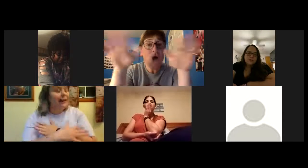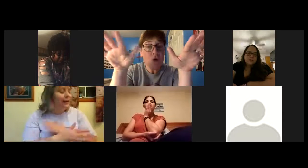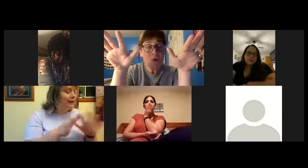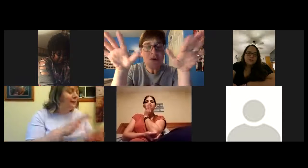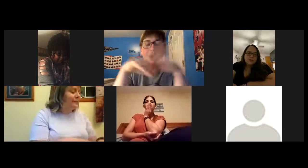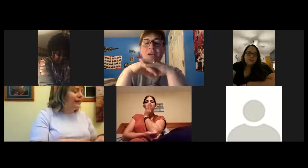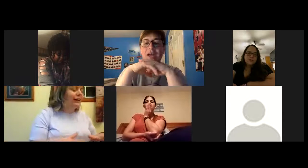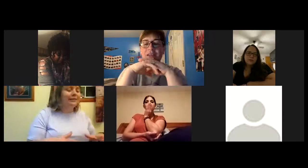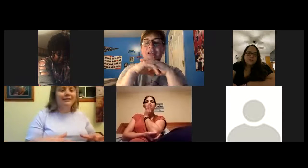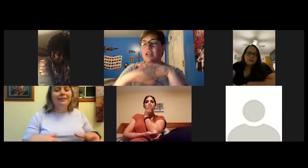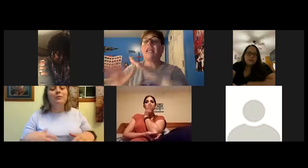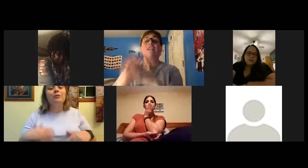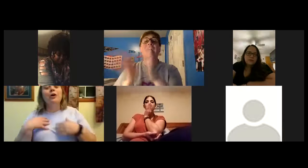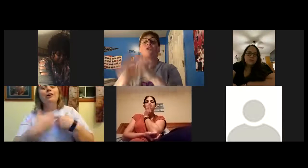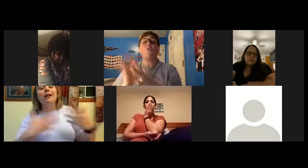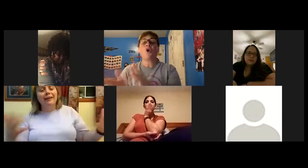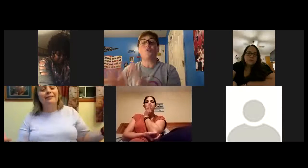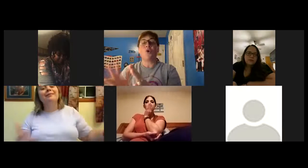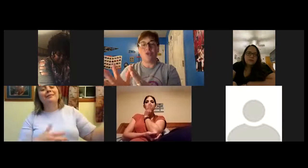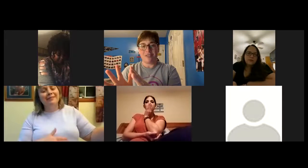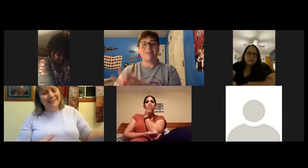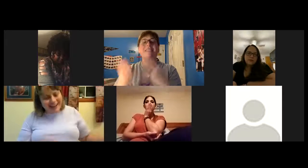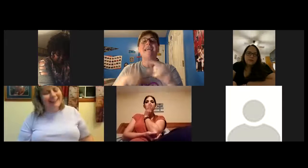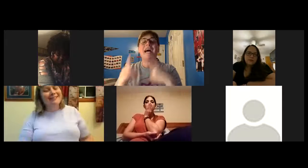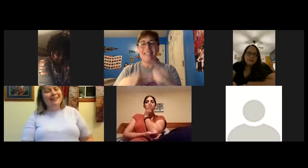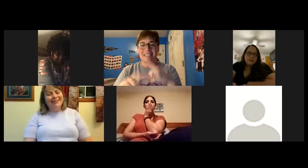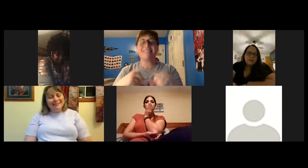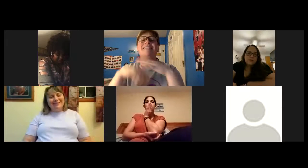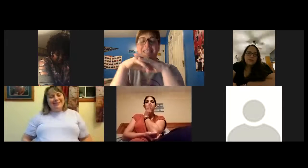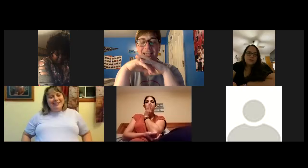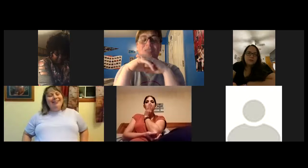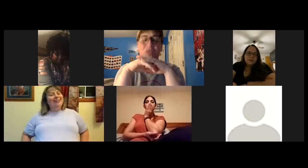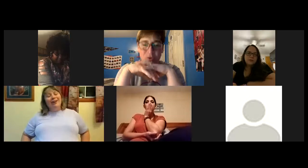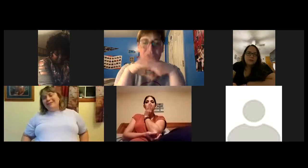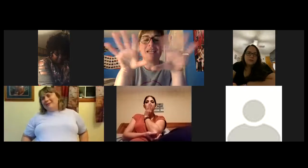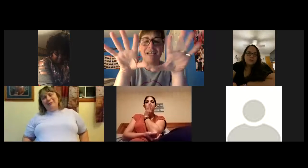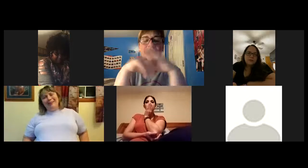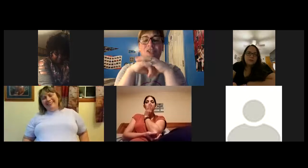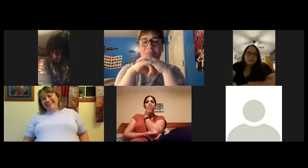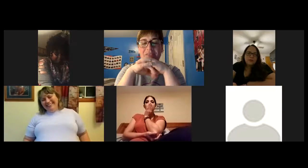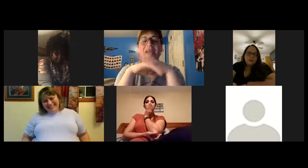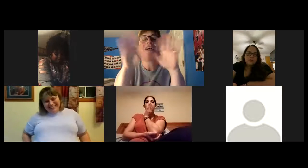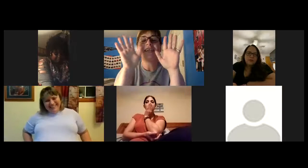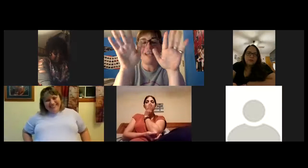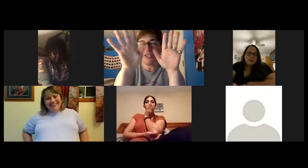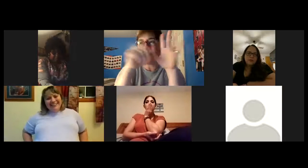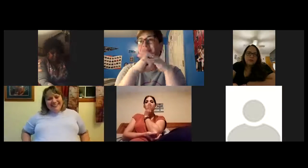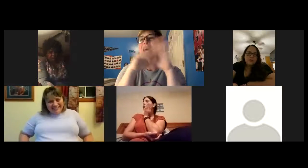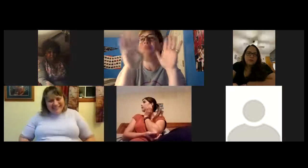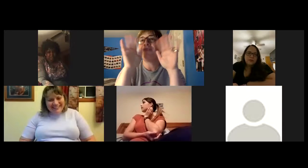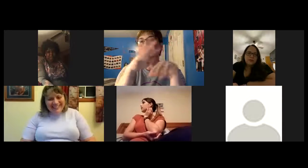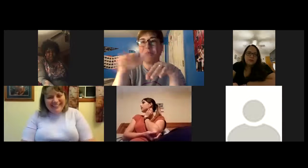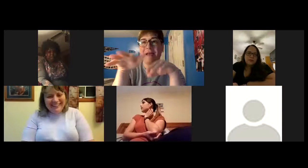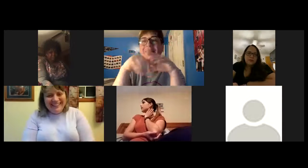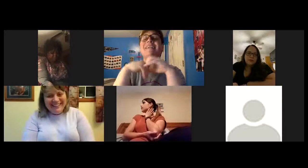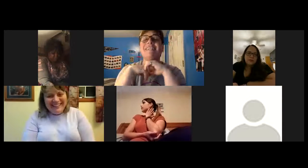like no, okay, like the word, actual word words. Yes, yes. The signs with not the the spelling. Gotcha. Not